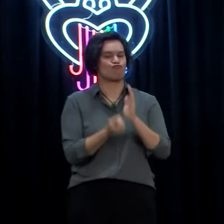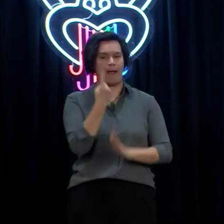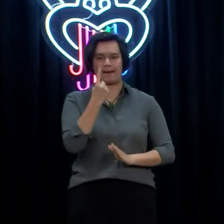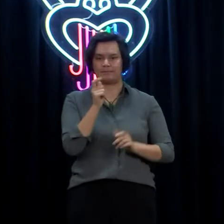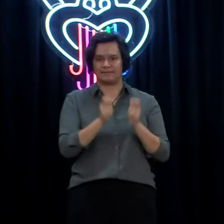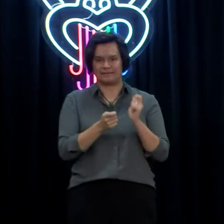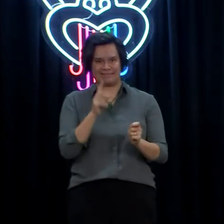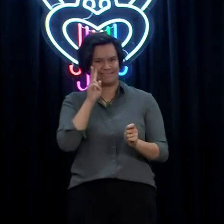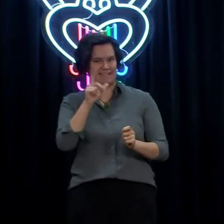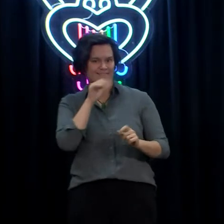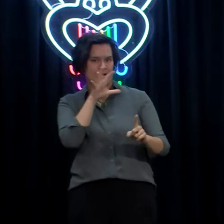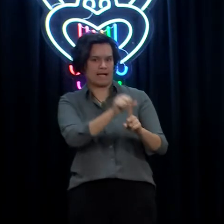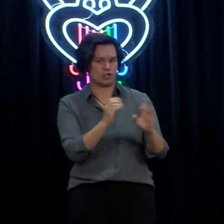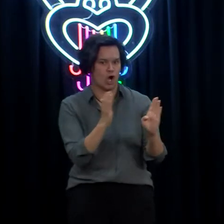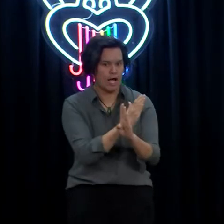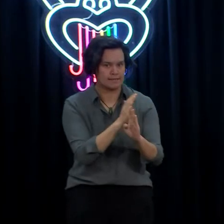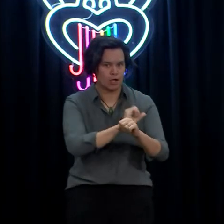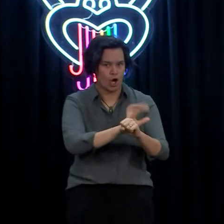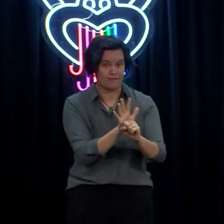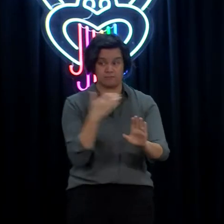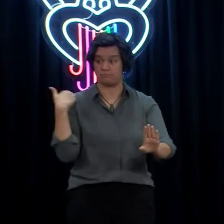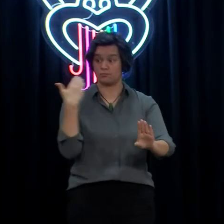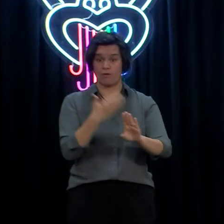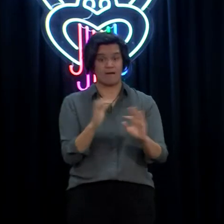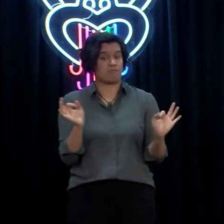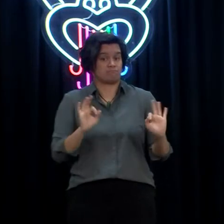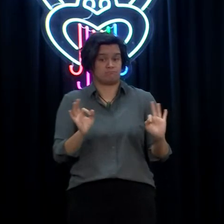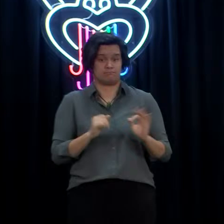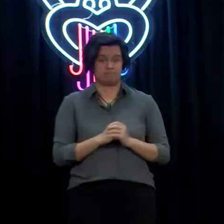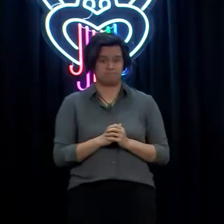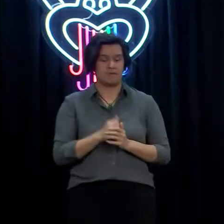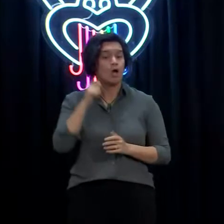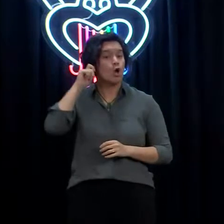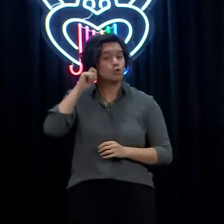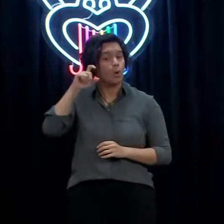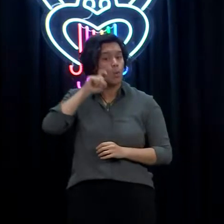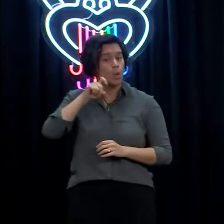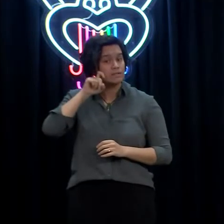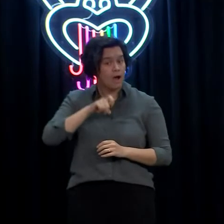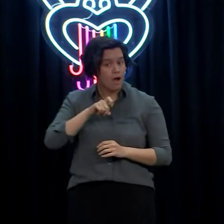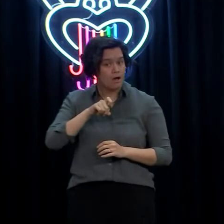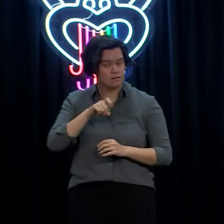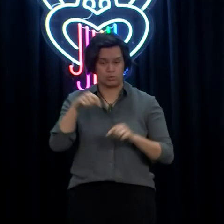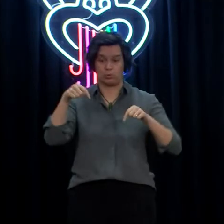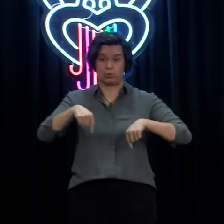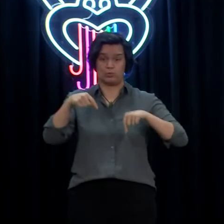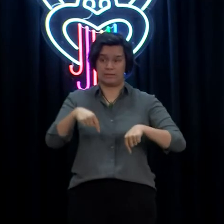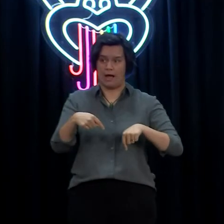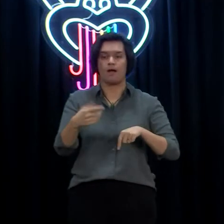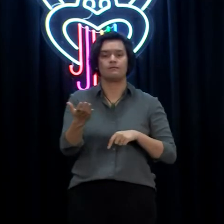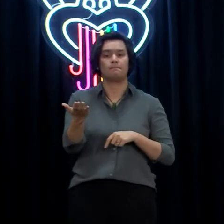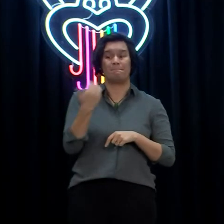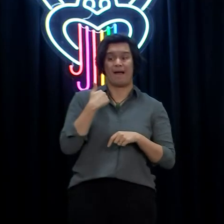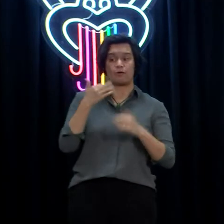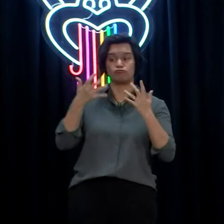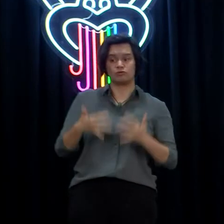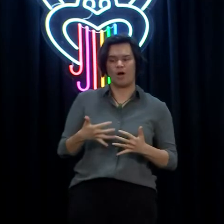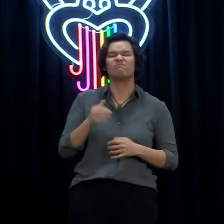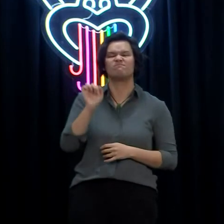negative. On wastewater, earlier today, ESR reported a positive test